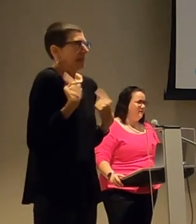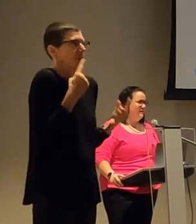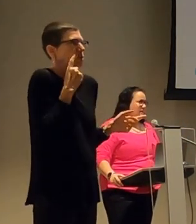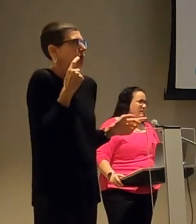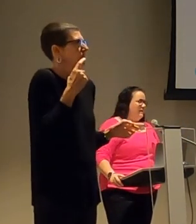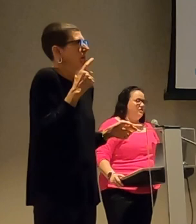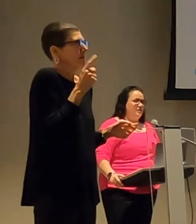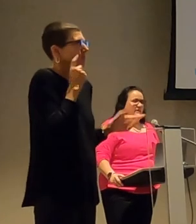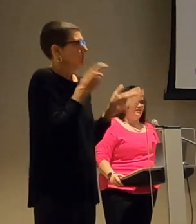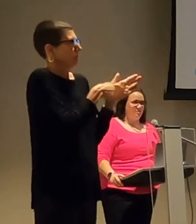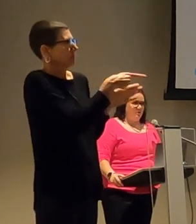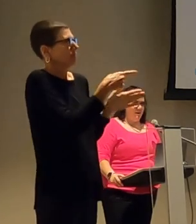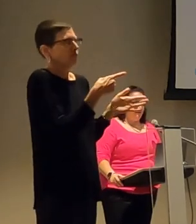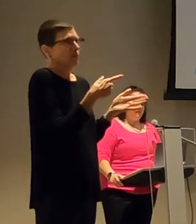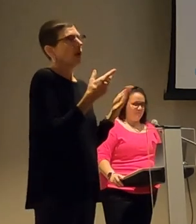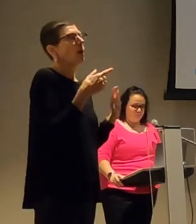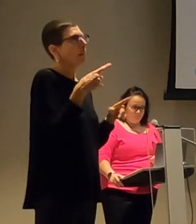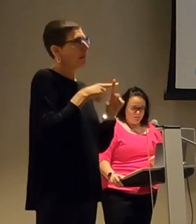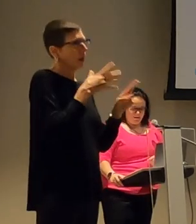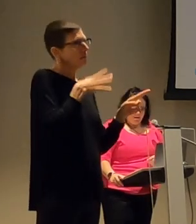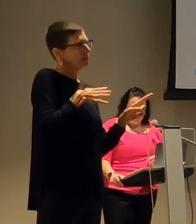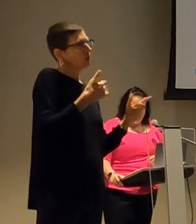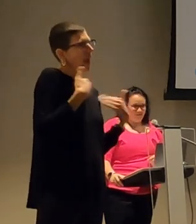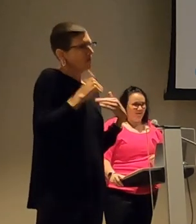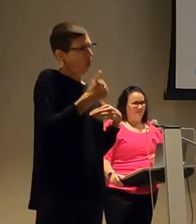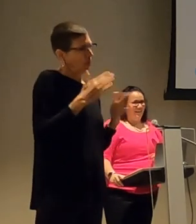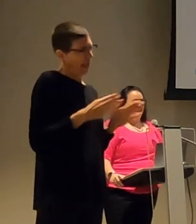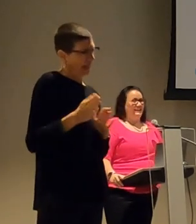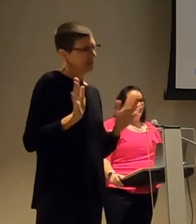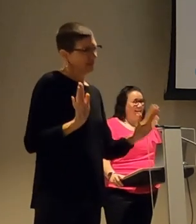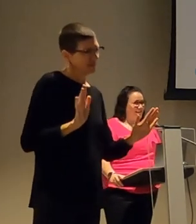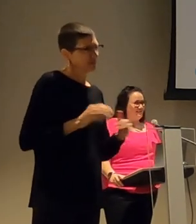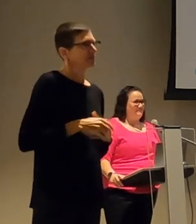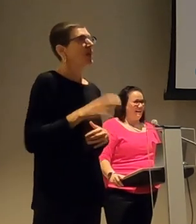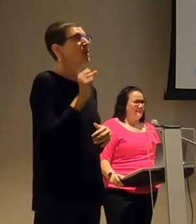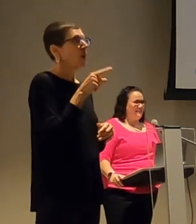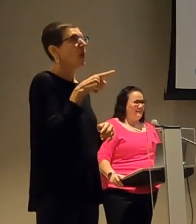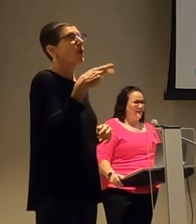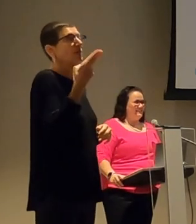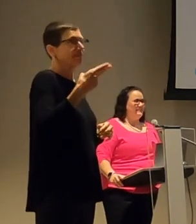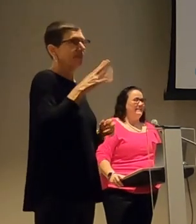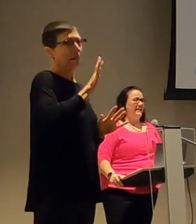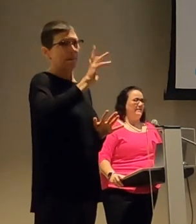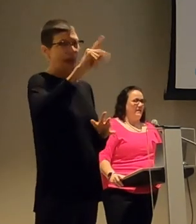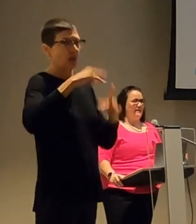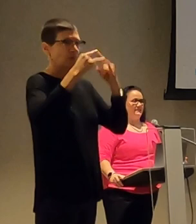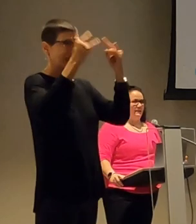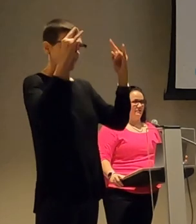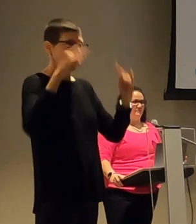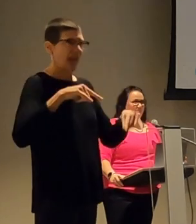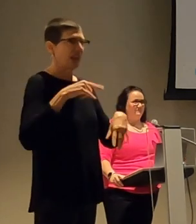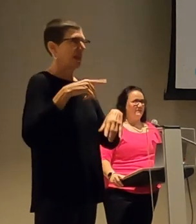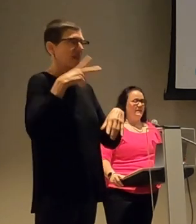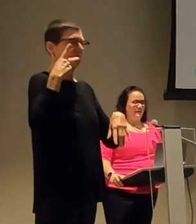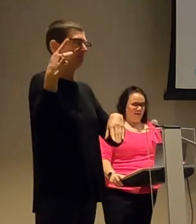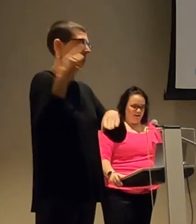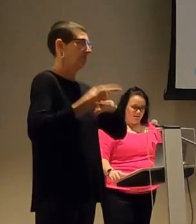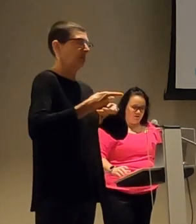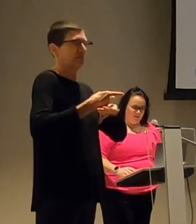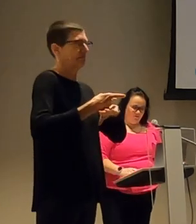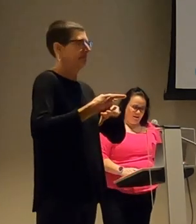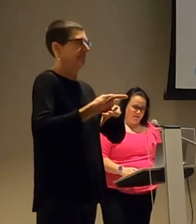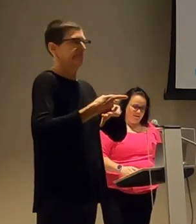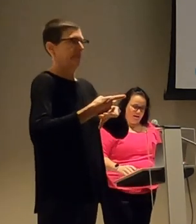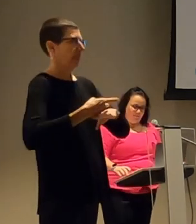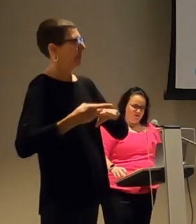saw her, and she has other plans. So he goes back to the tent, and he passes out.